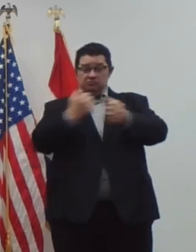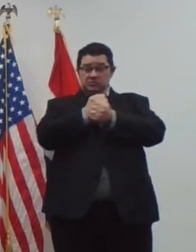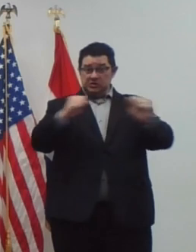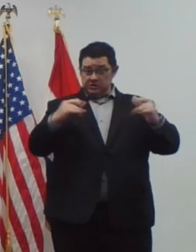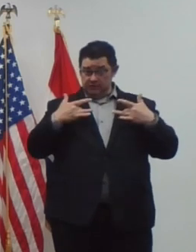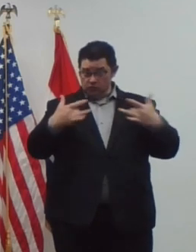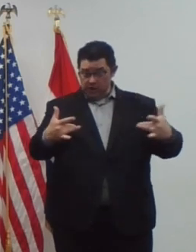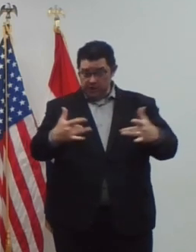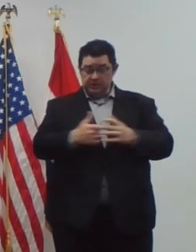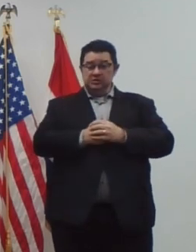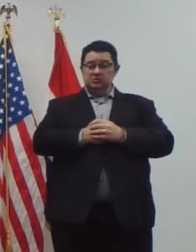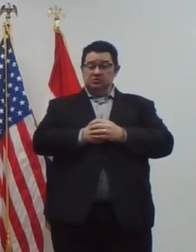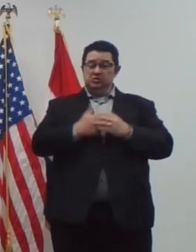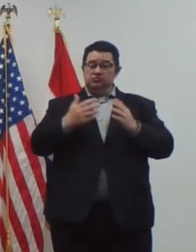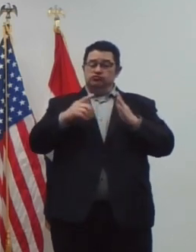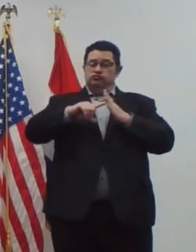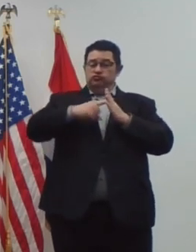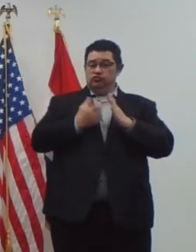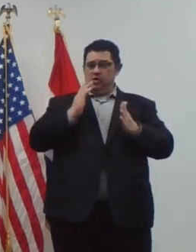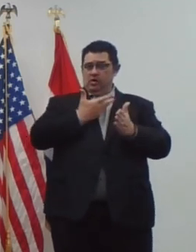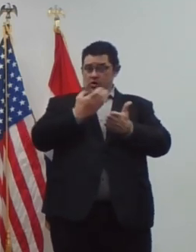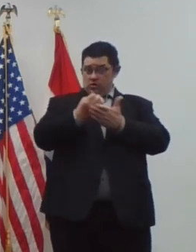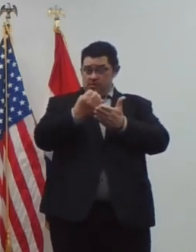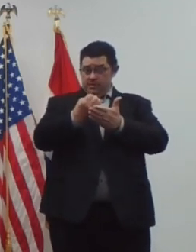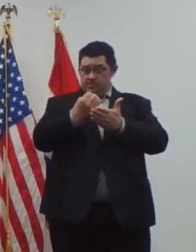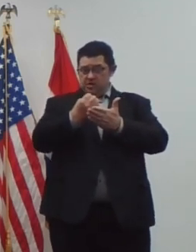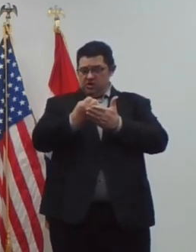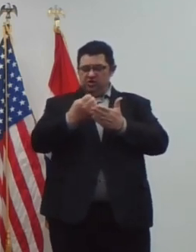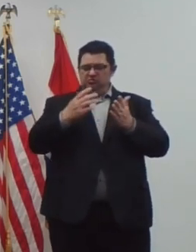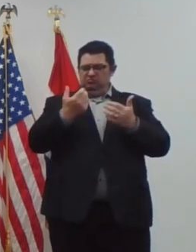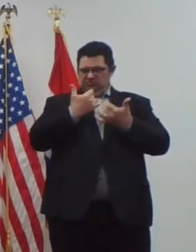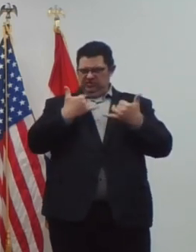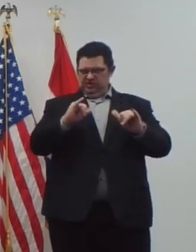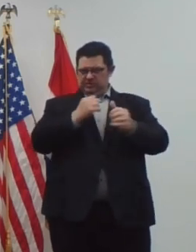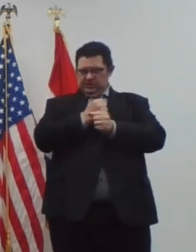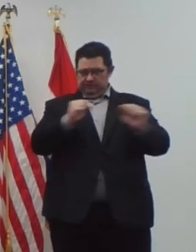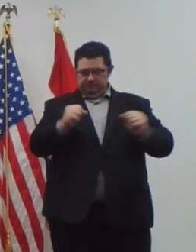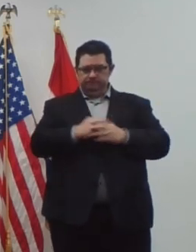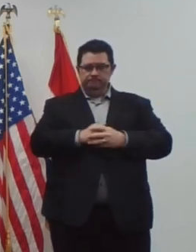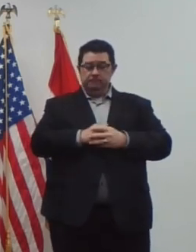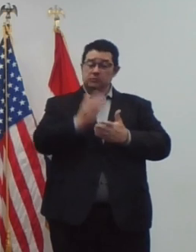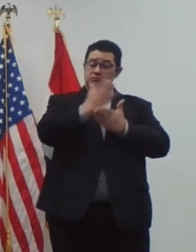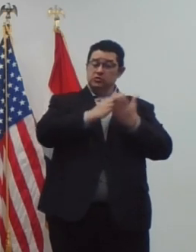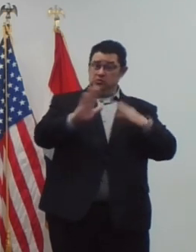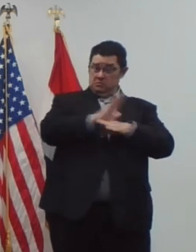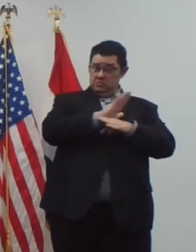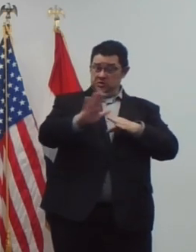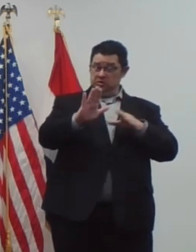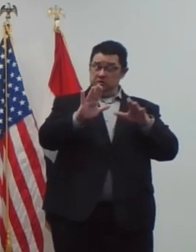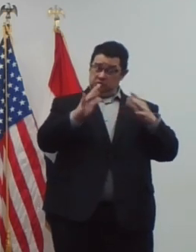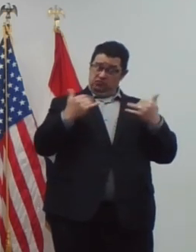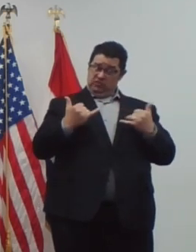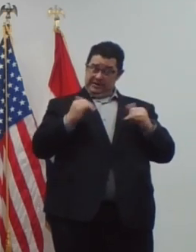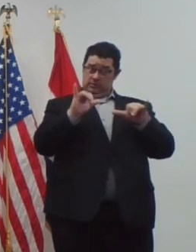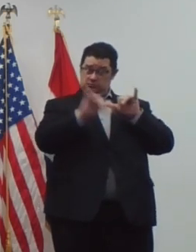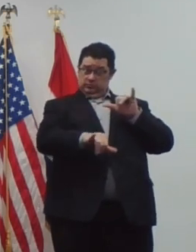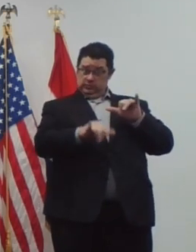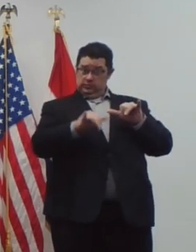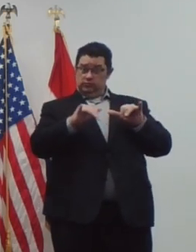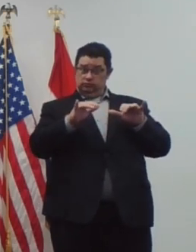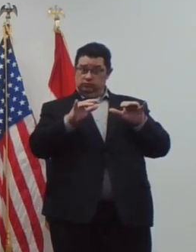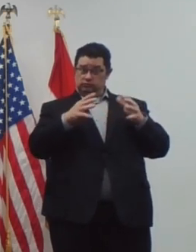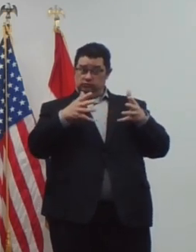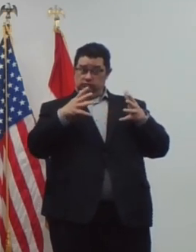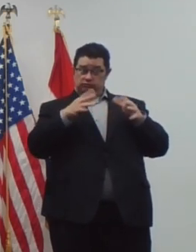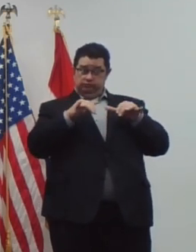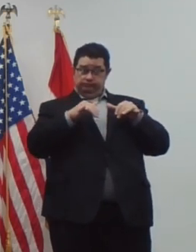everyone safe. There are some businesses that will remain closed. We are today, and my staff